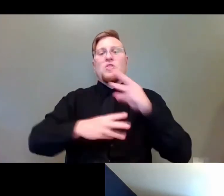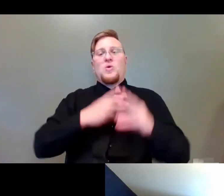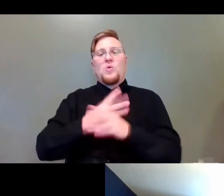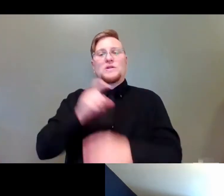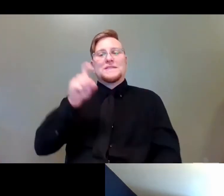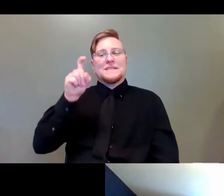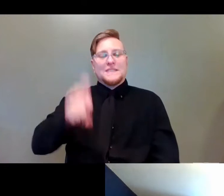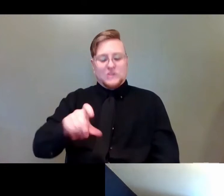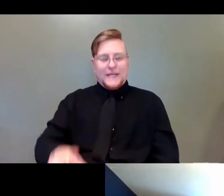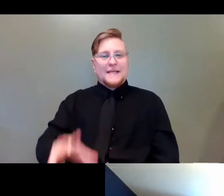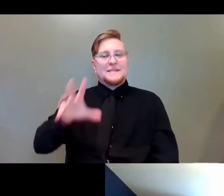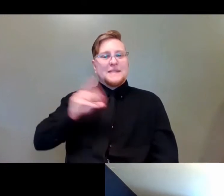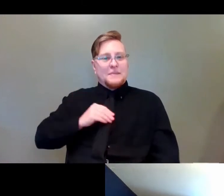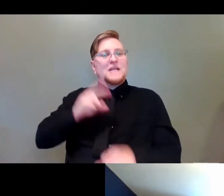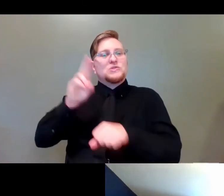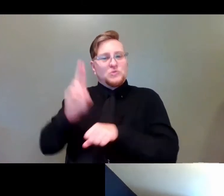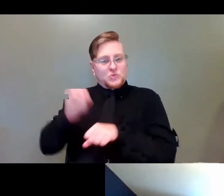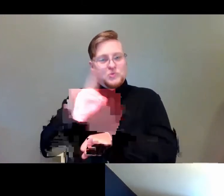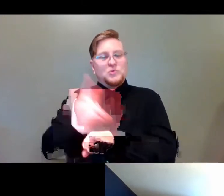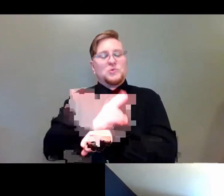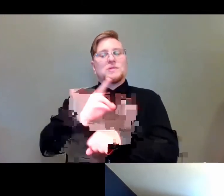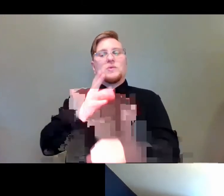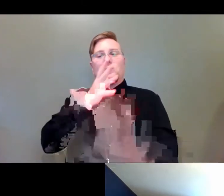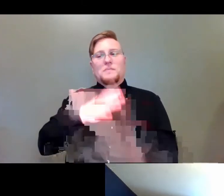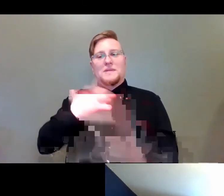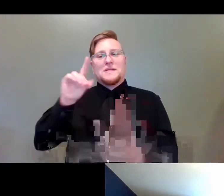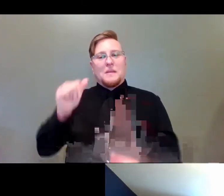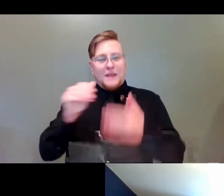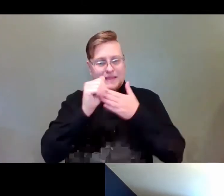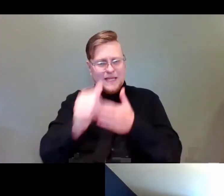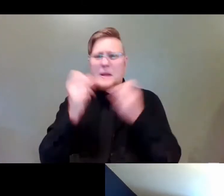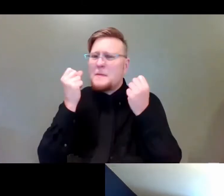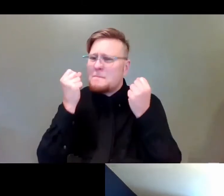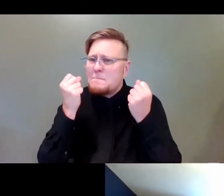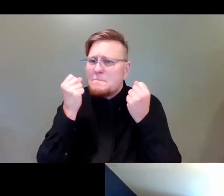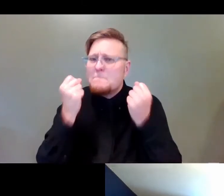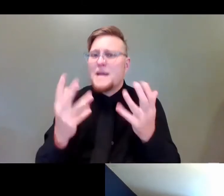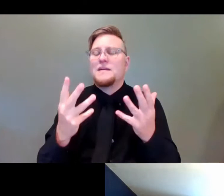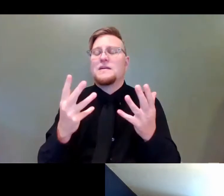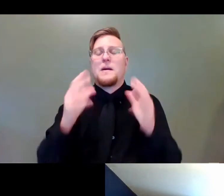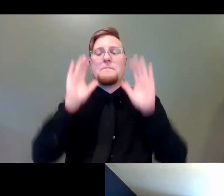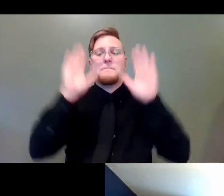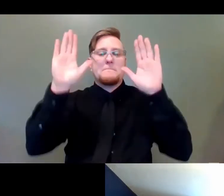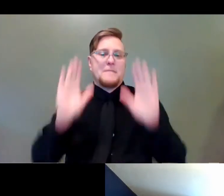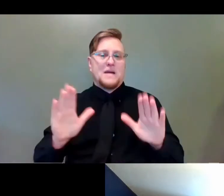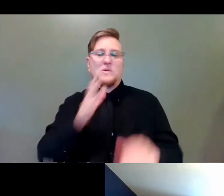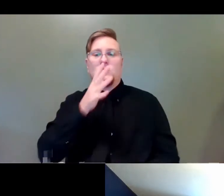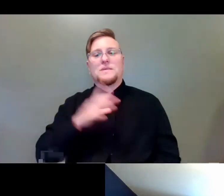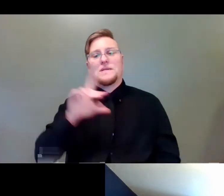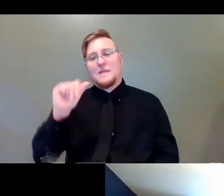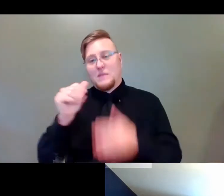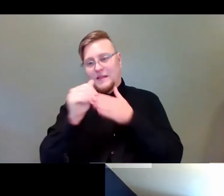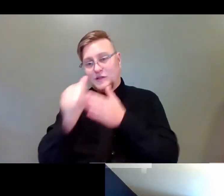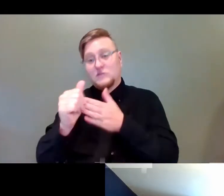start utilizing disabled women leaders. And there are many, many amazing disabled women leaders. And we need to create